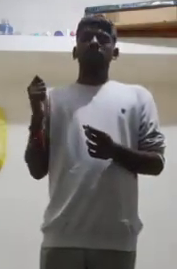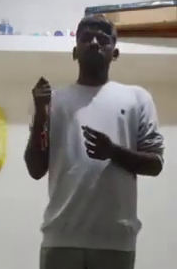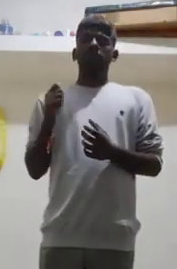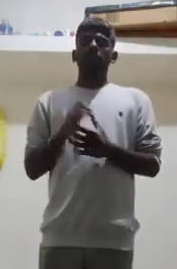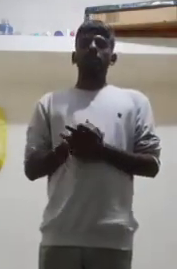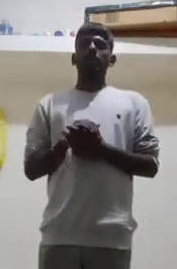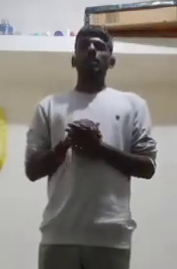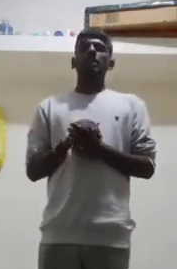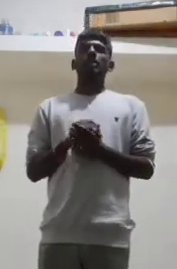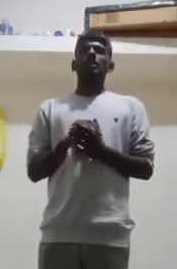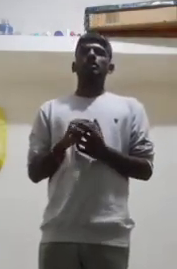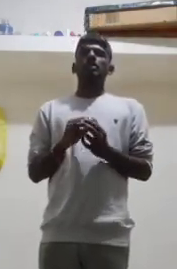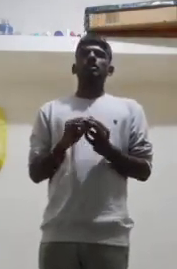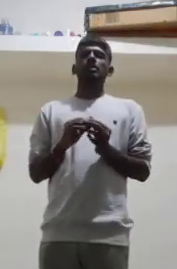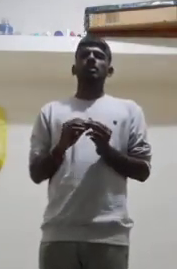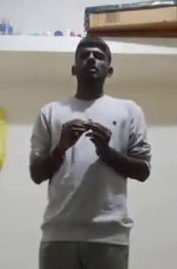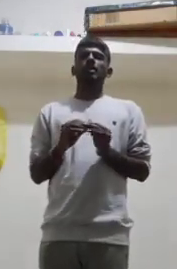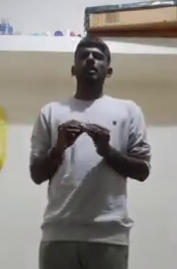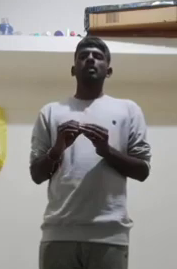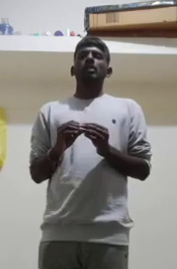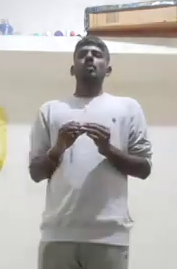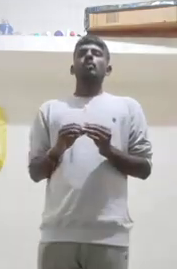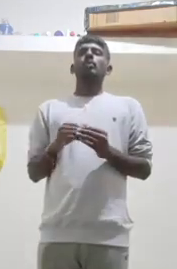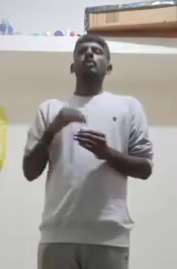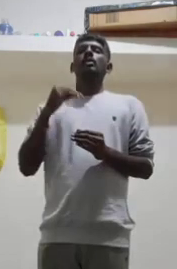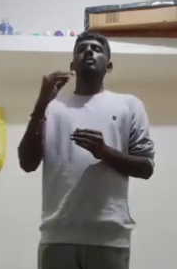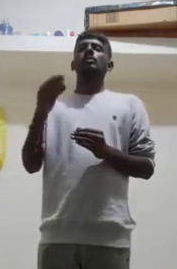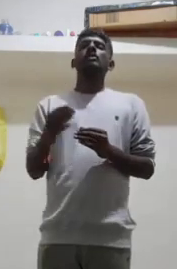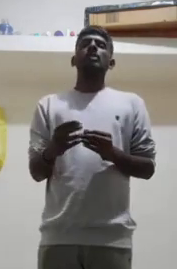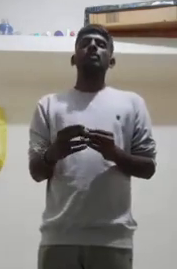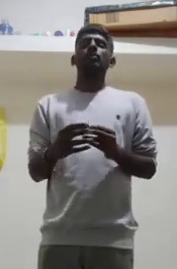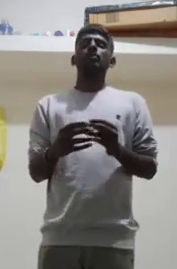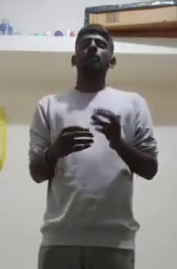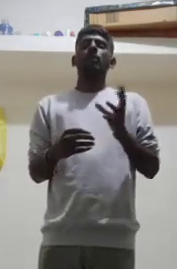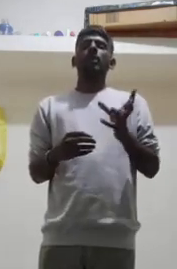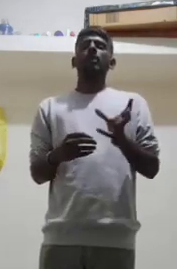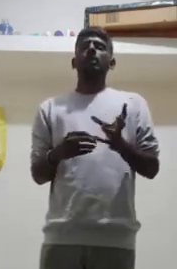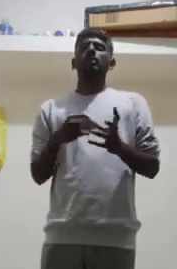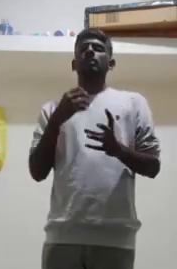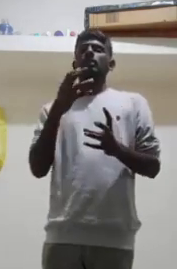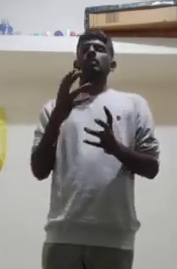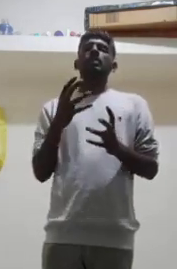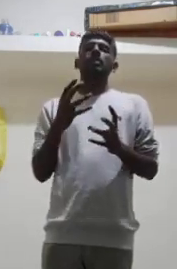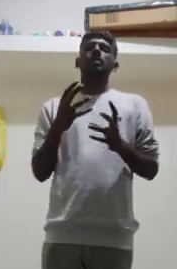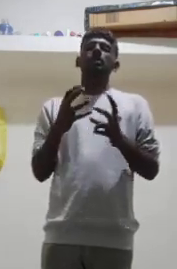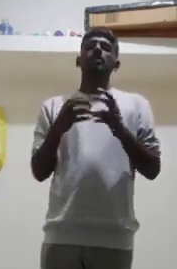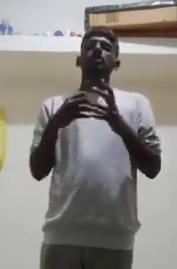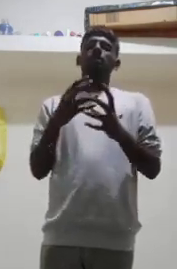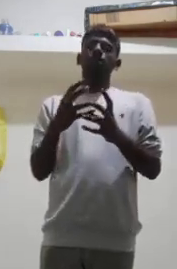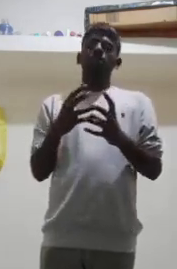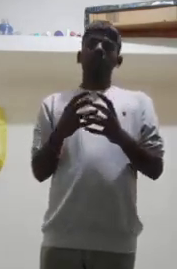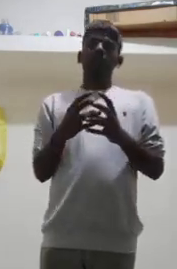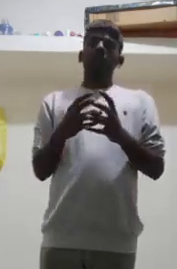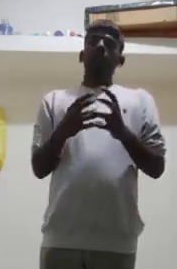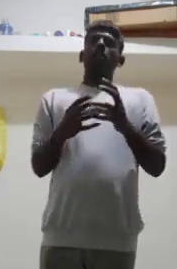inheritance. Okay, inheritance is nothing but to reuse the provided integration of codes. Okay,